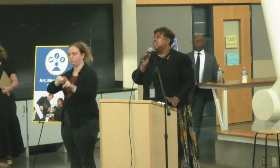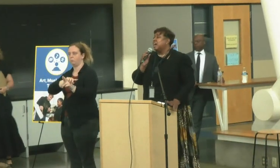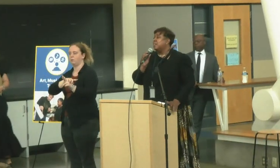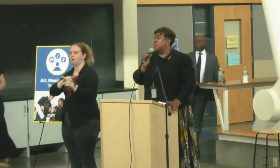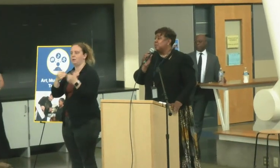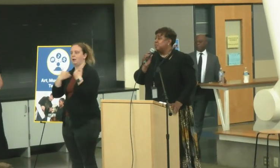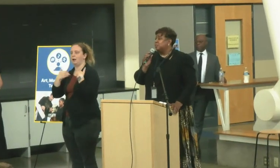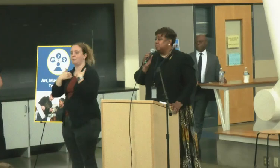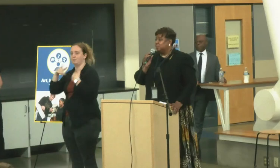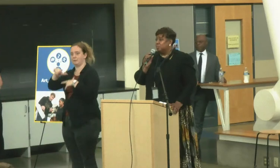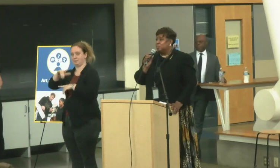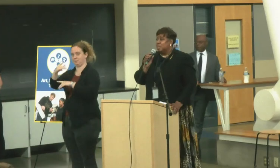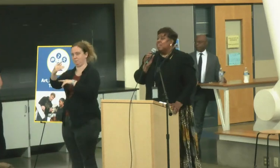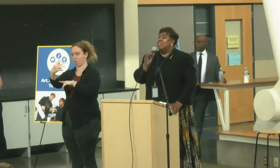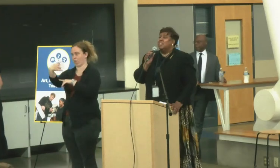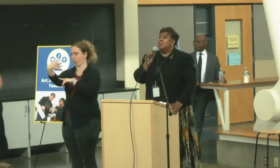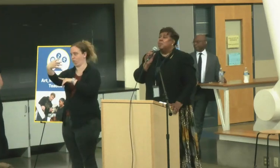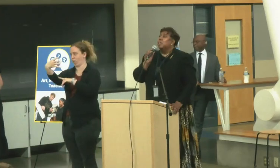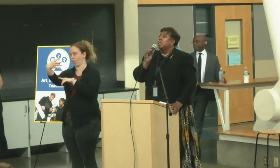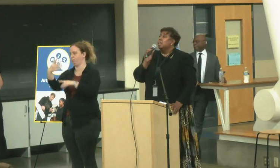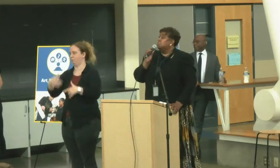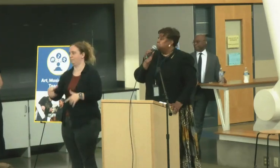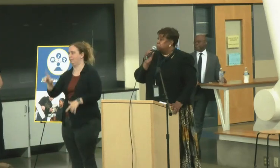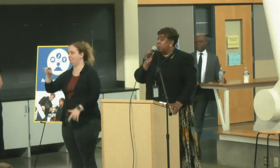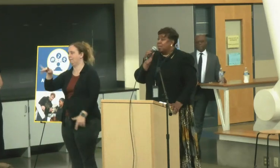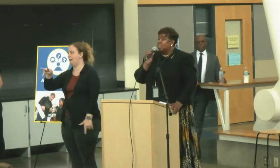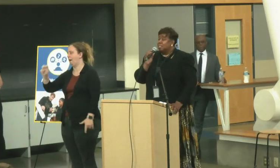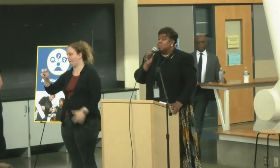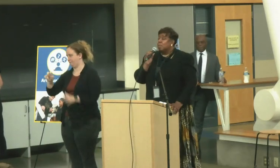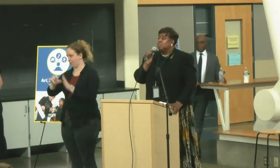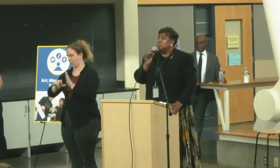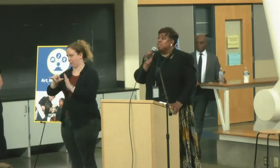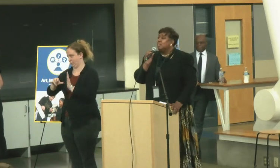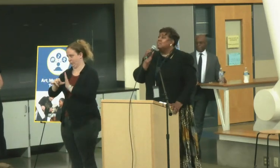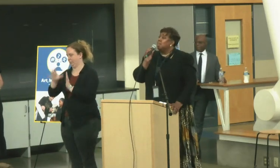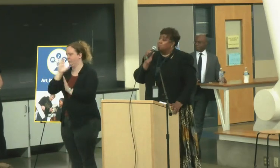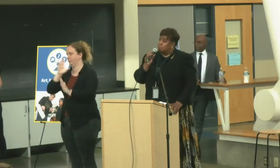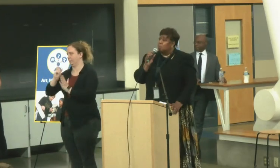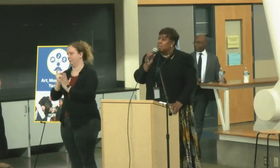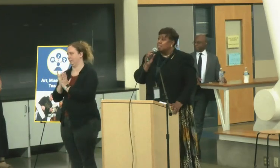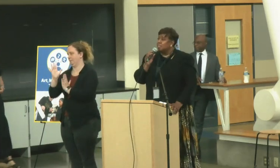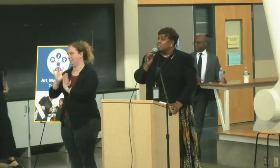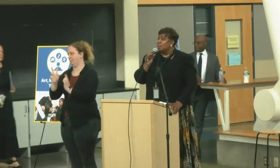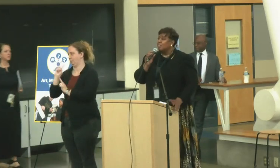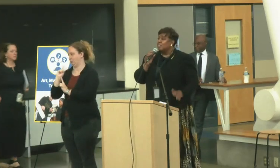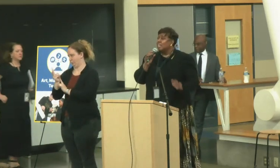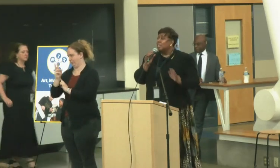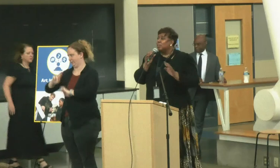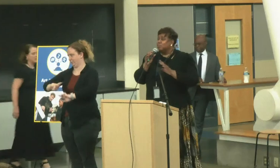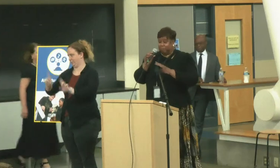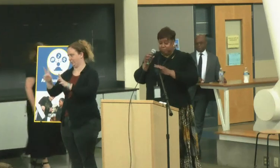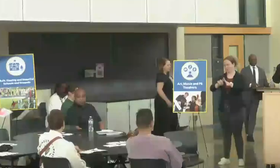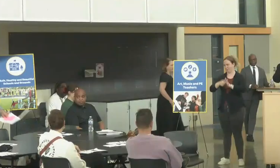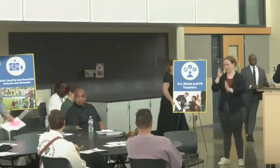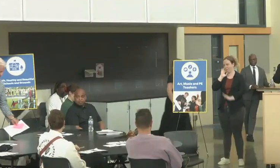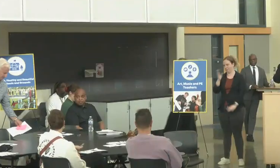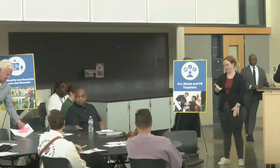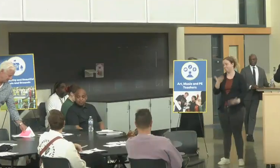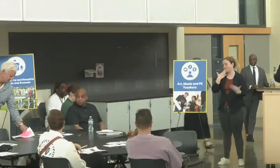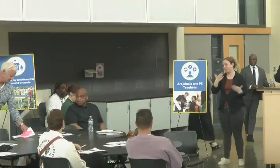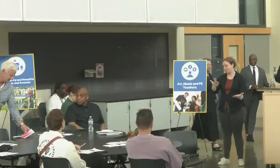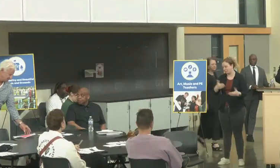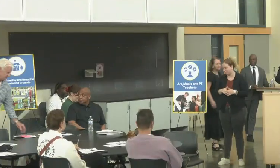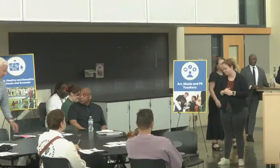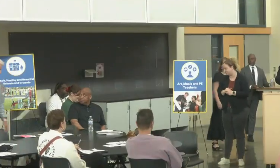session live on YouTube. Be back in just about 2 minutes and we'll be ready to start. Thank you.